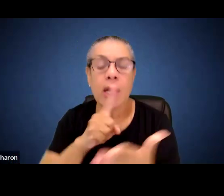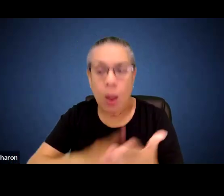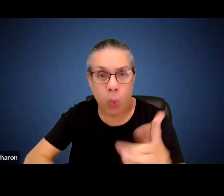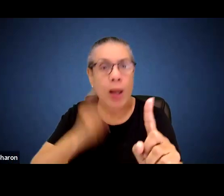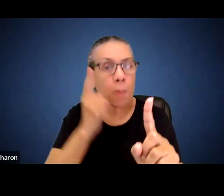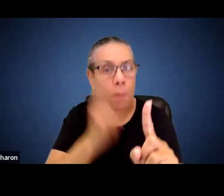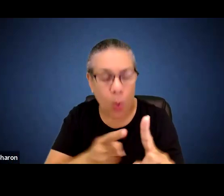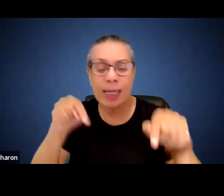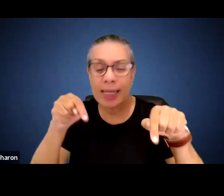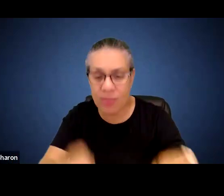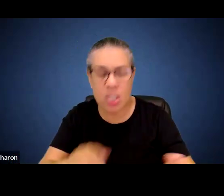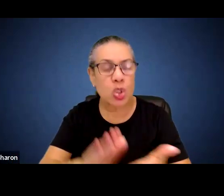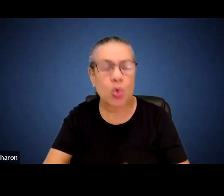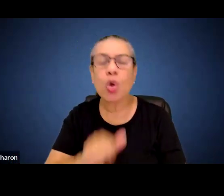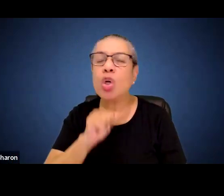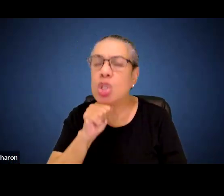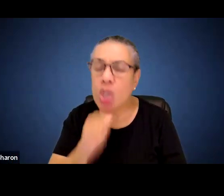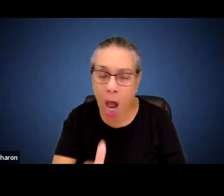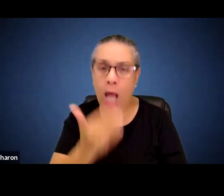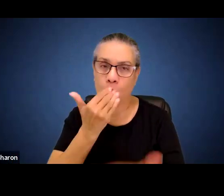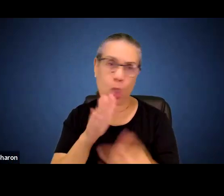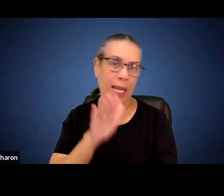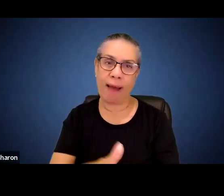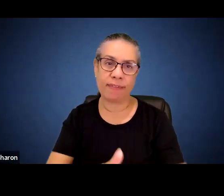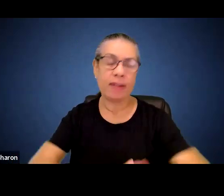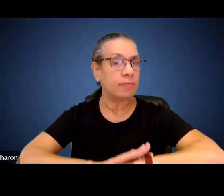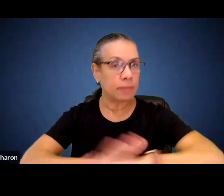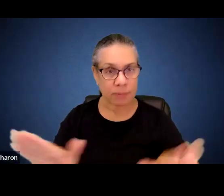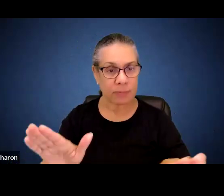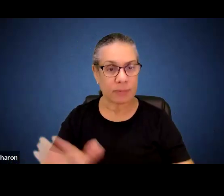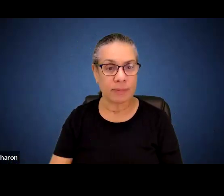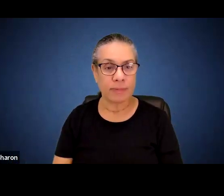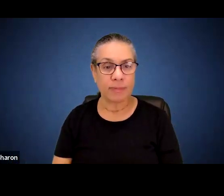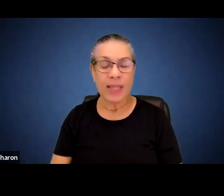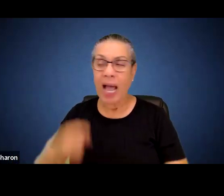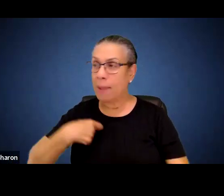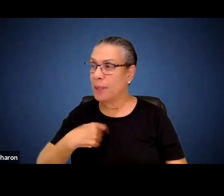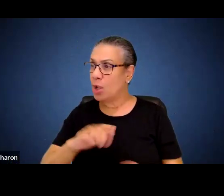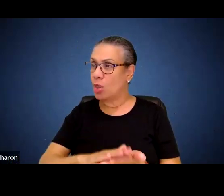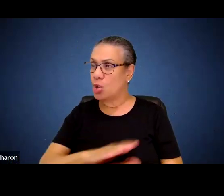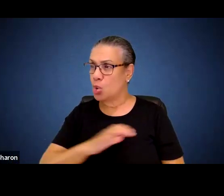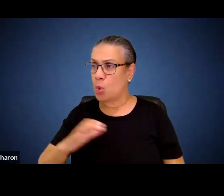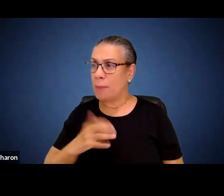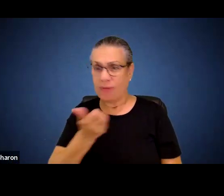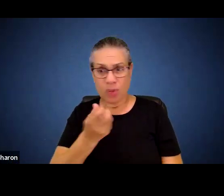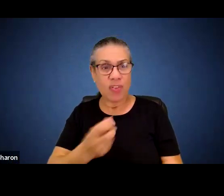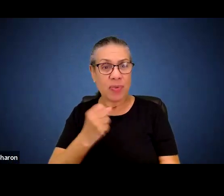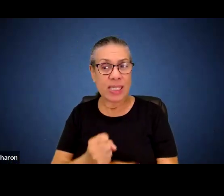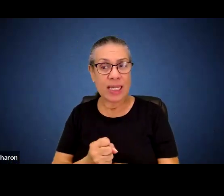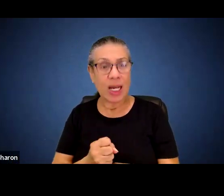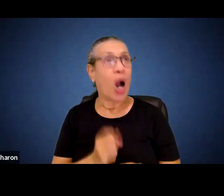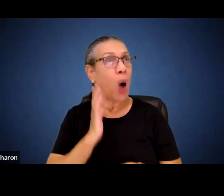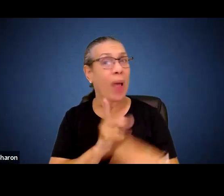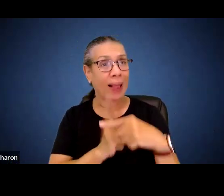it no longer good enough to serve? And we do this I've been on this body for multiple years. We're always just like, it's getting